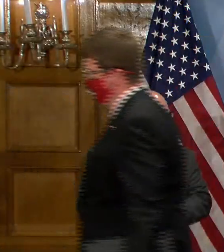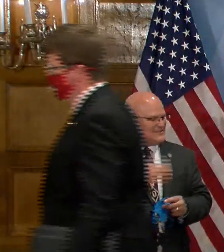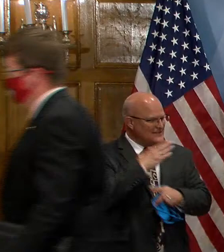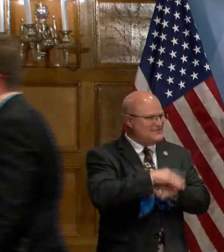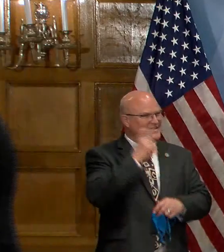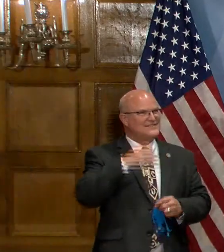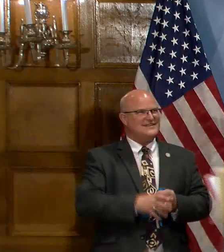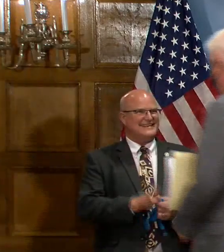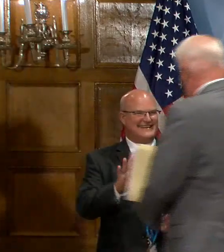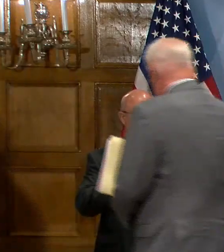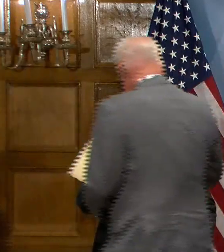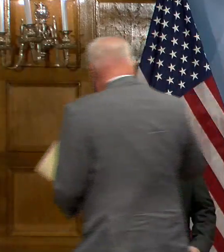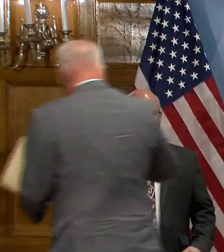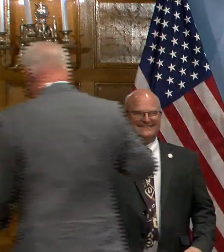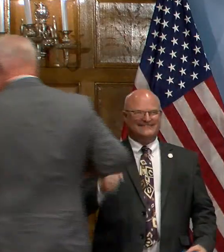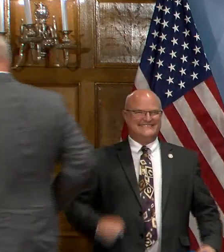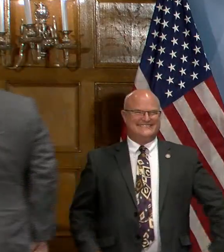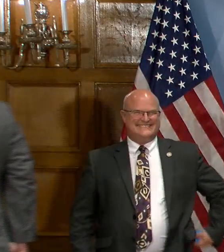Eddie, good afternoon.